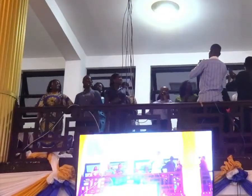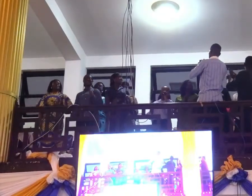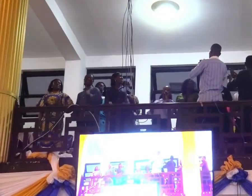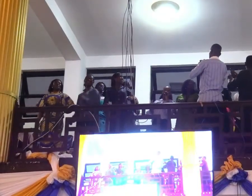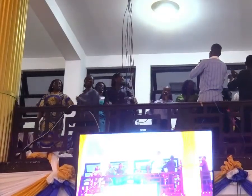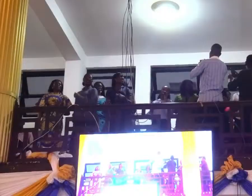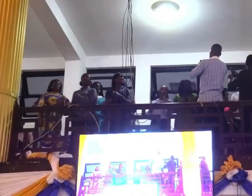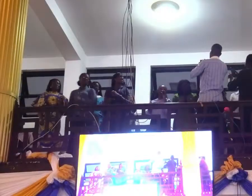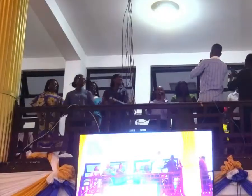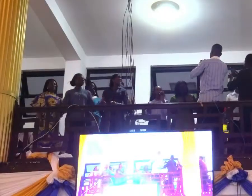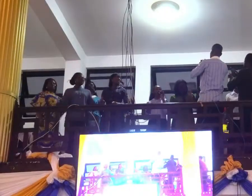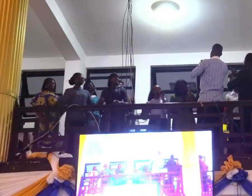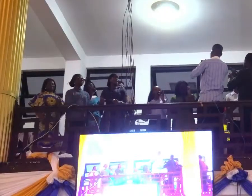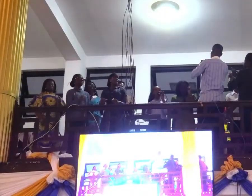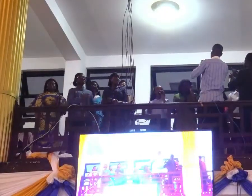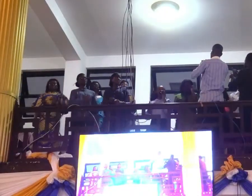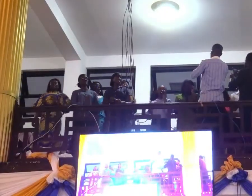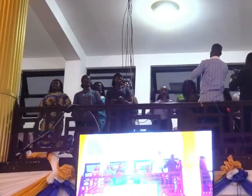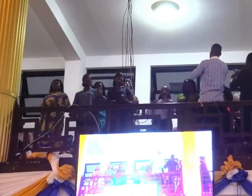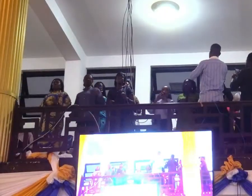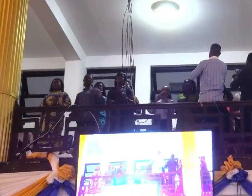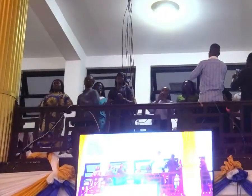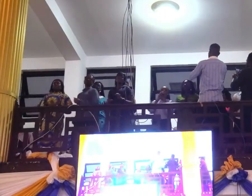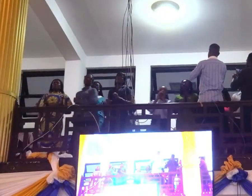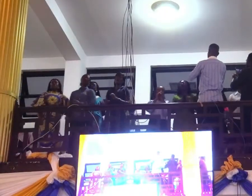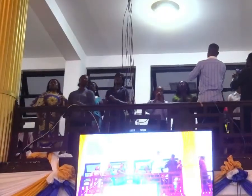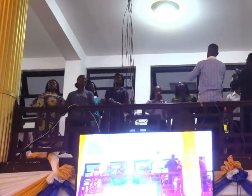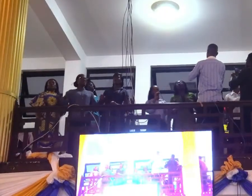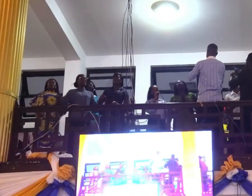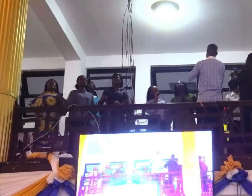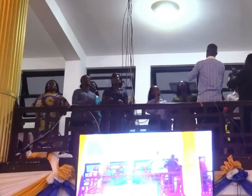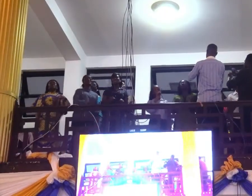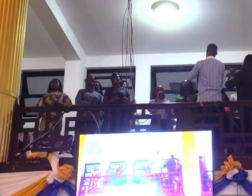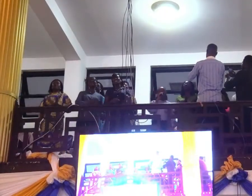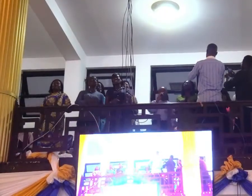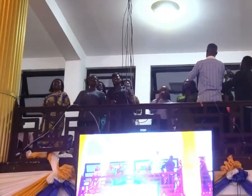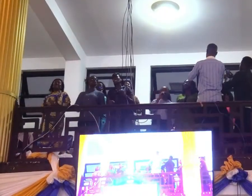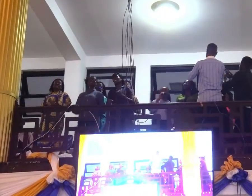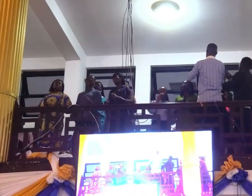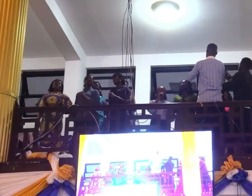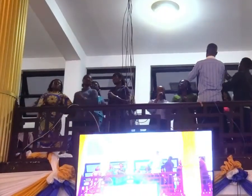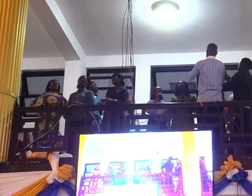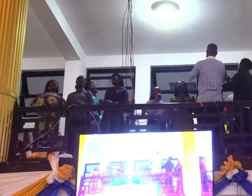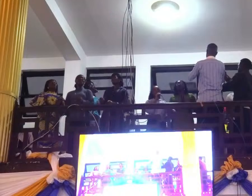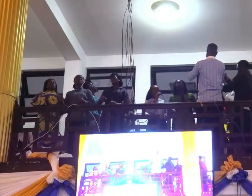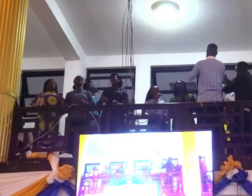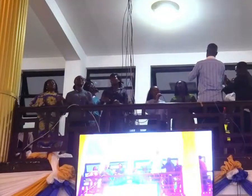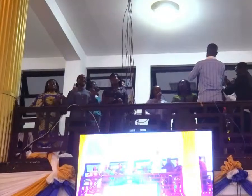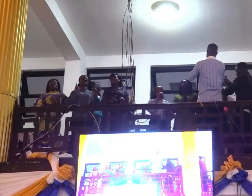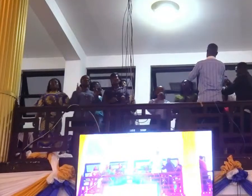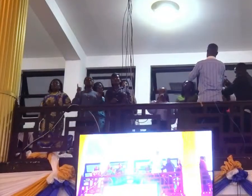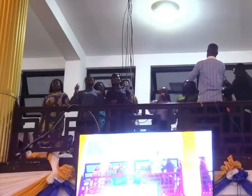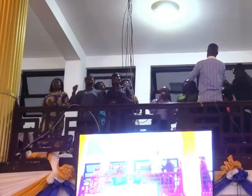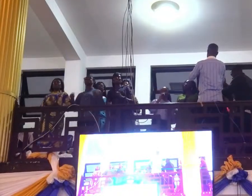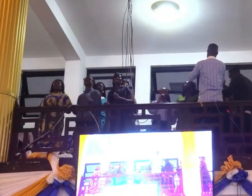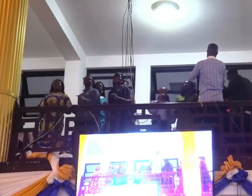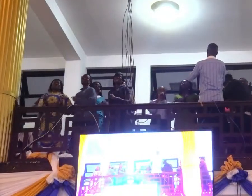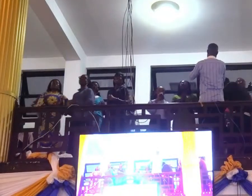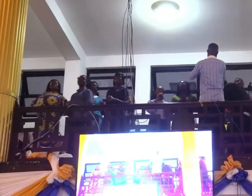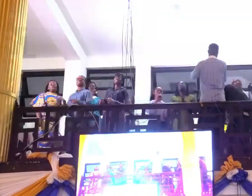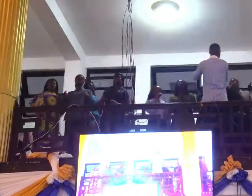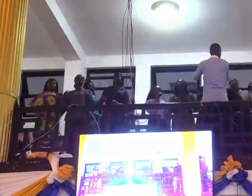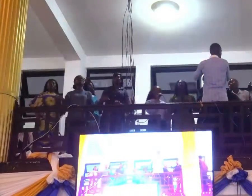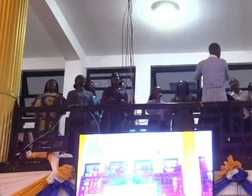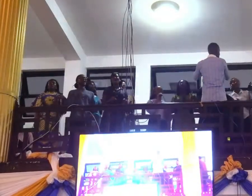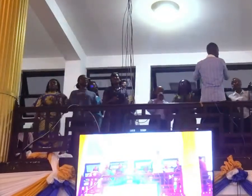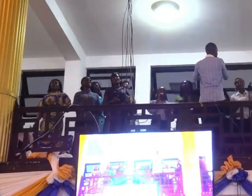Oh, King of Kings, Lord of Lords, you're the greatest in the world. From the north to the